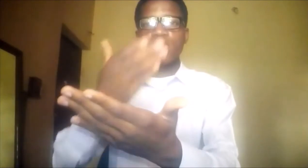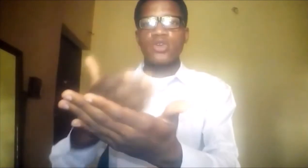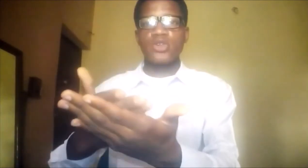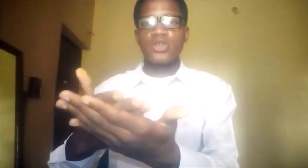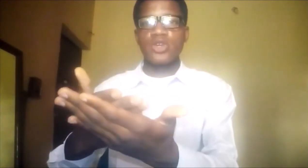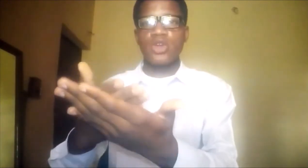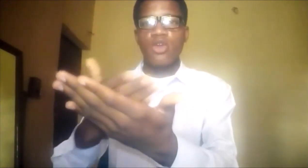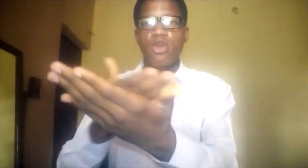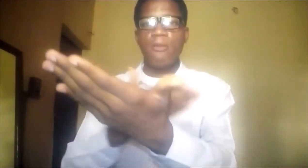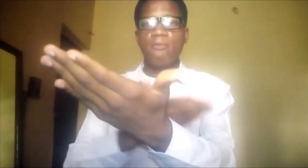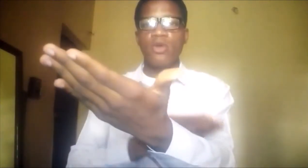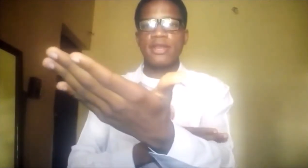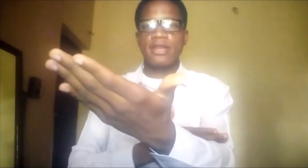Good morning.